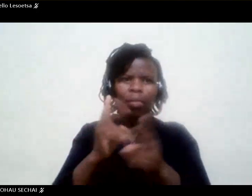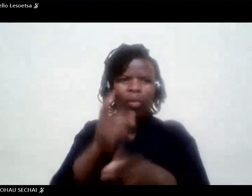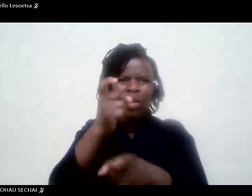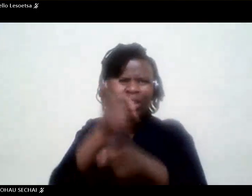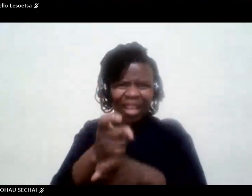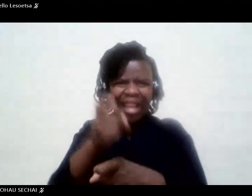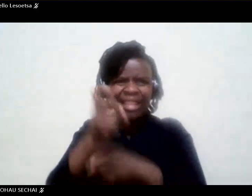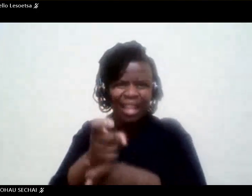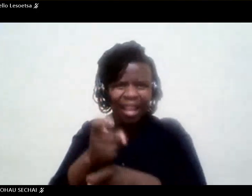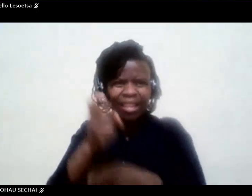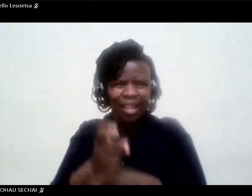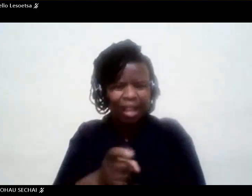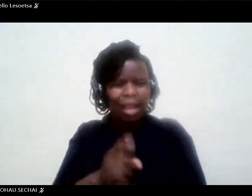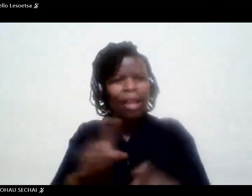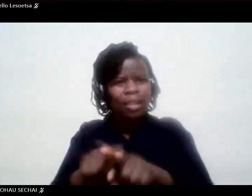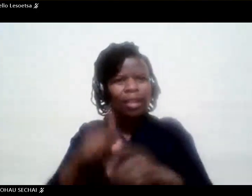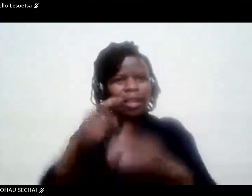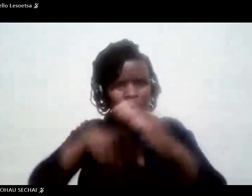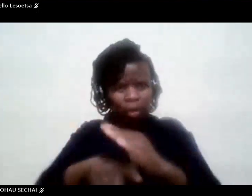getting into a building, okay?